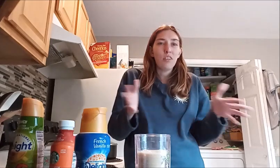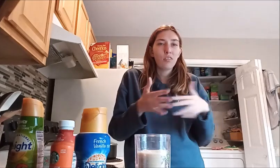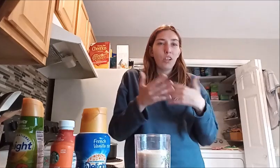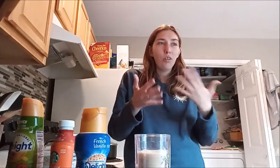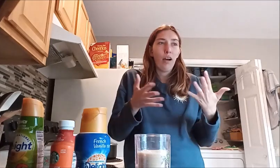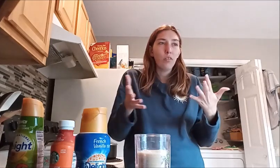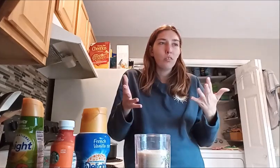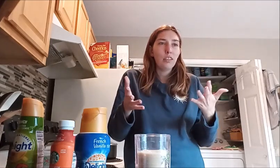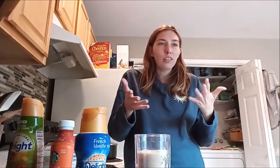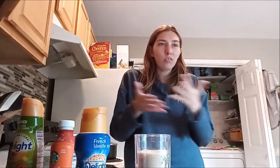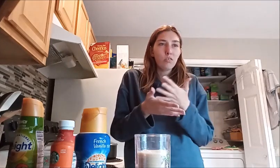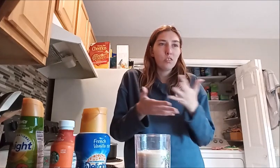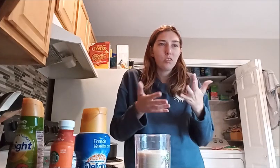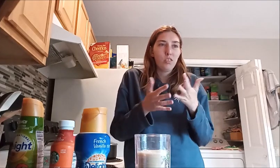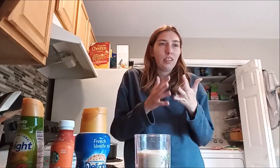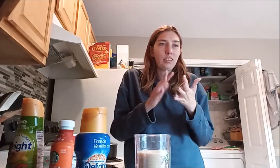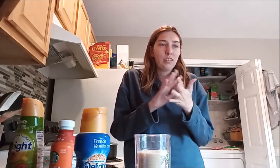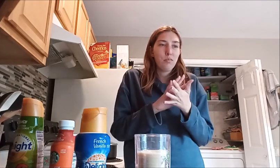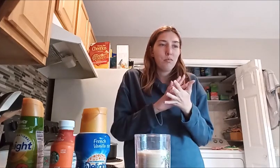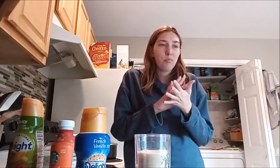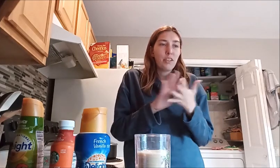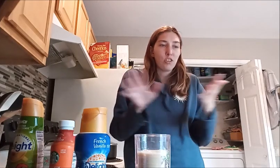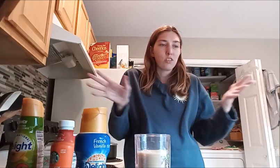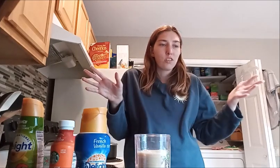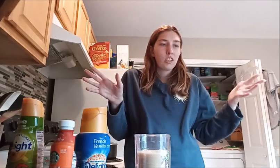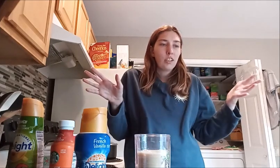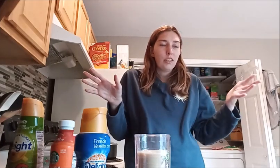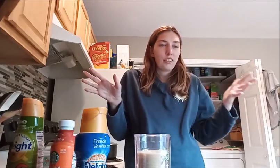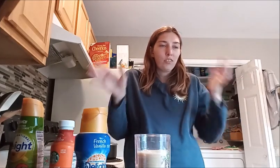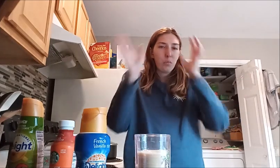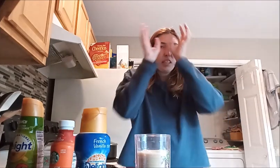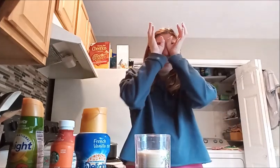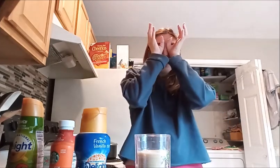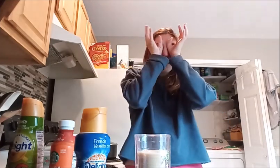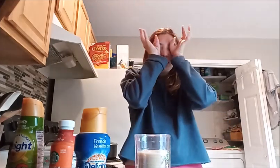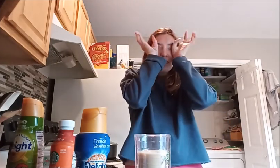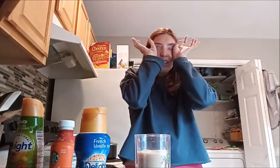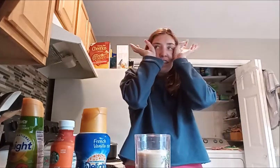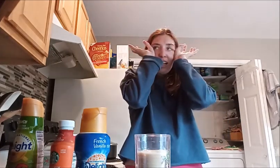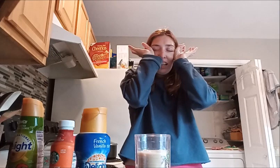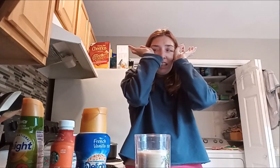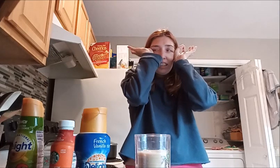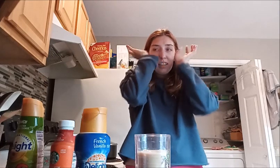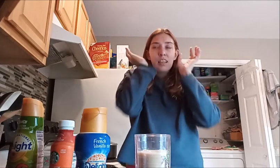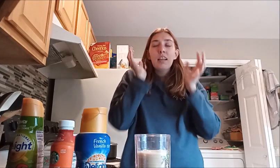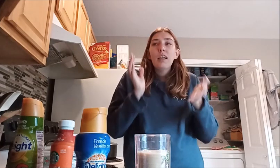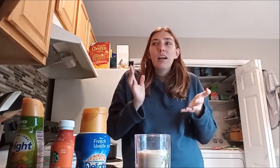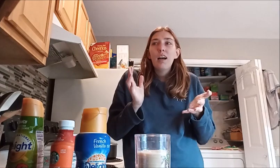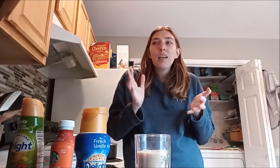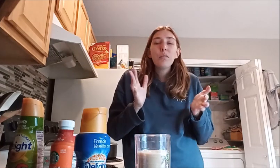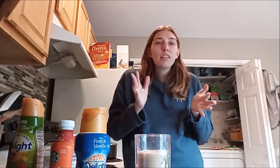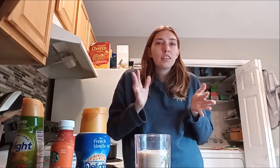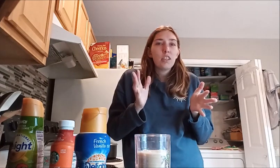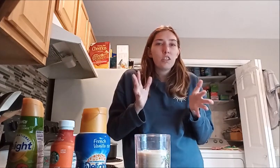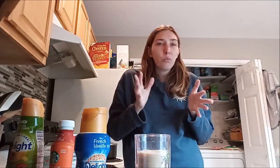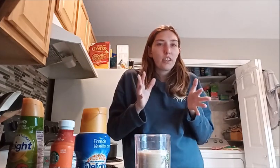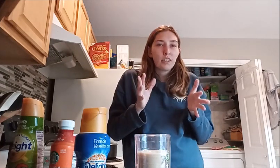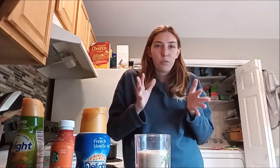do, like, major, like, for me, like, I am, like, such the weirdest person when it comes to stuff like that. It's